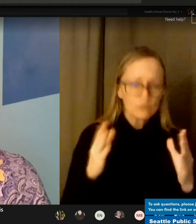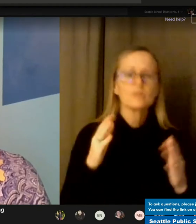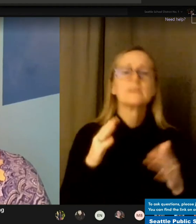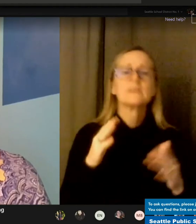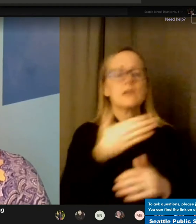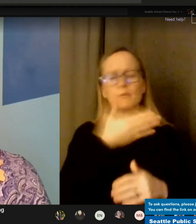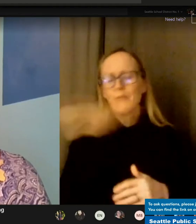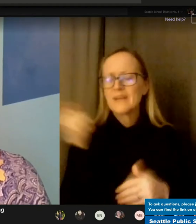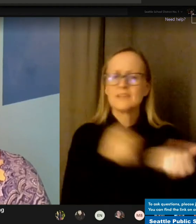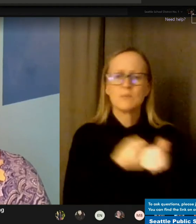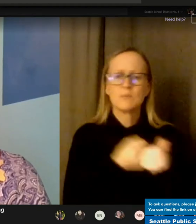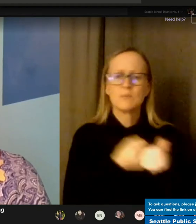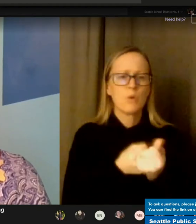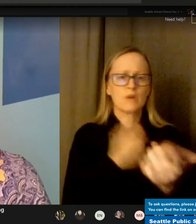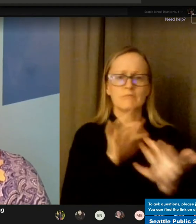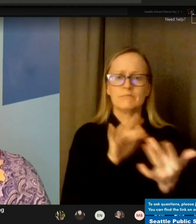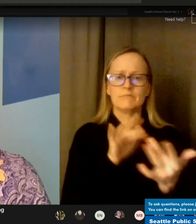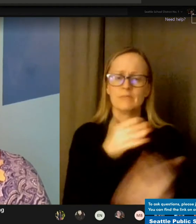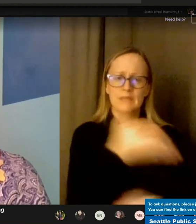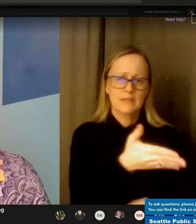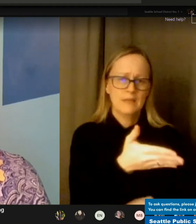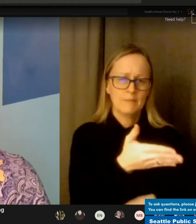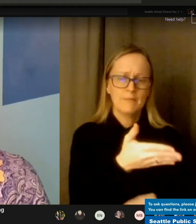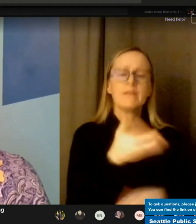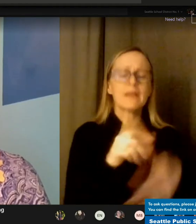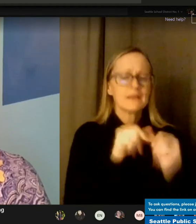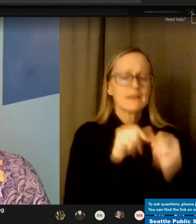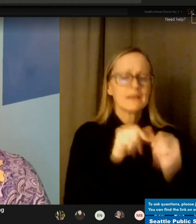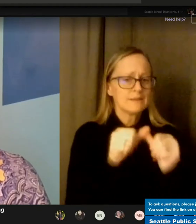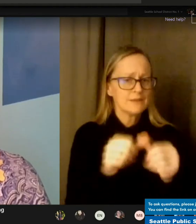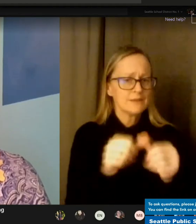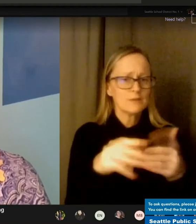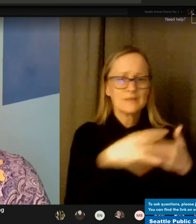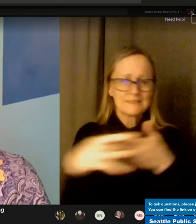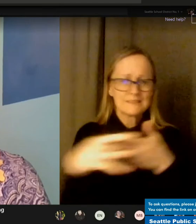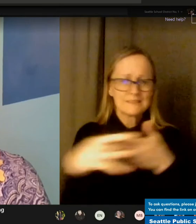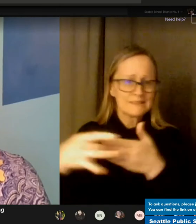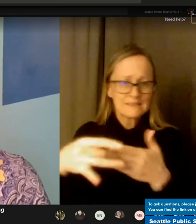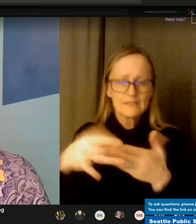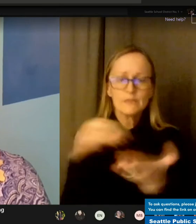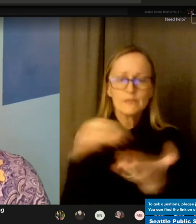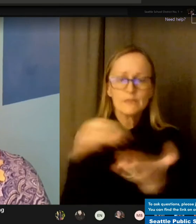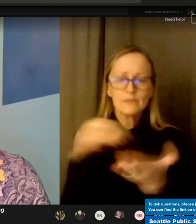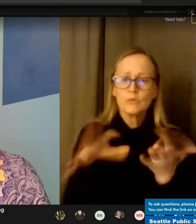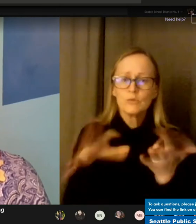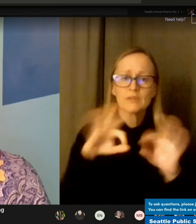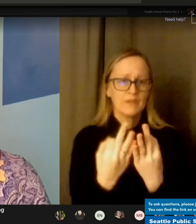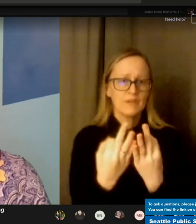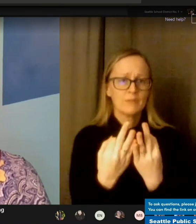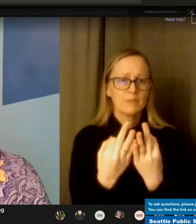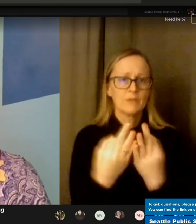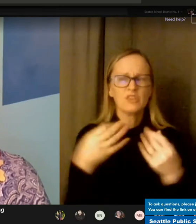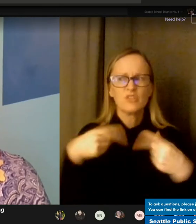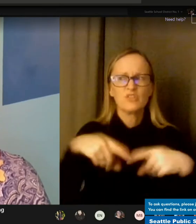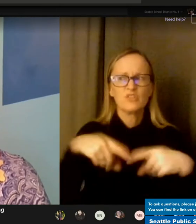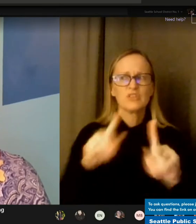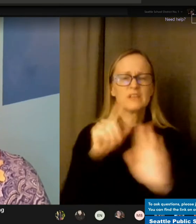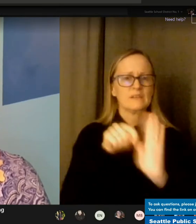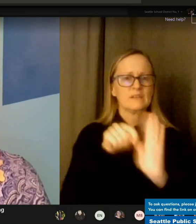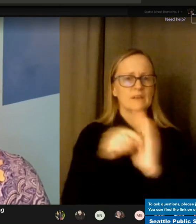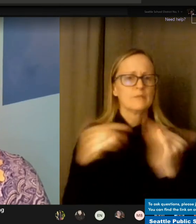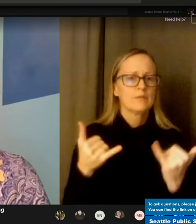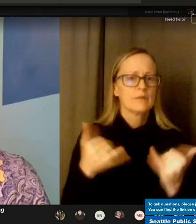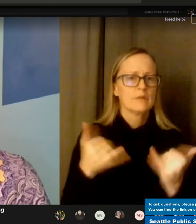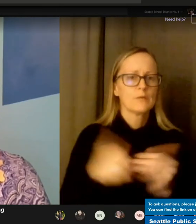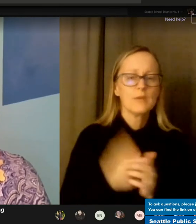for students and families during this time. If you have concerns or questions about your students' education,